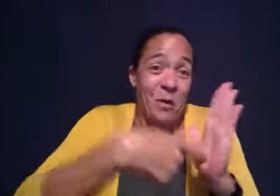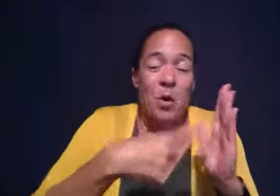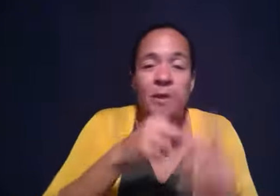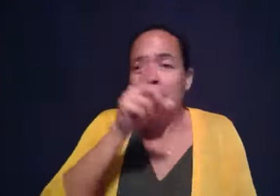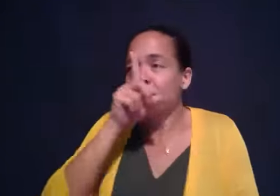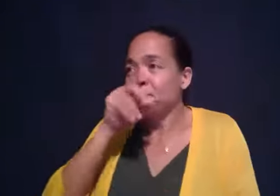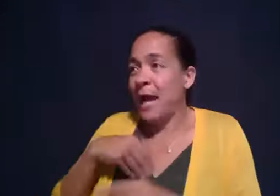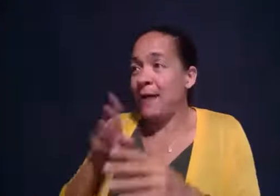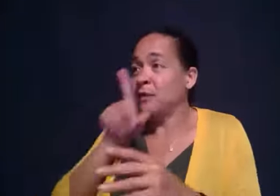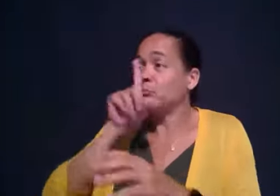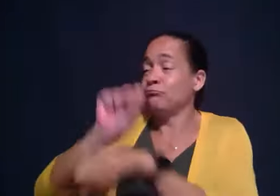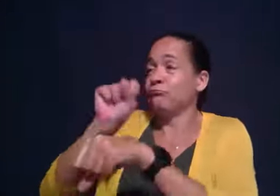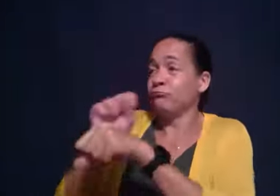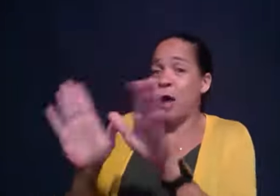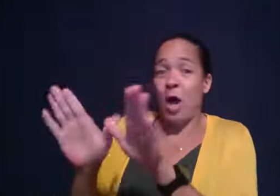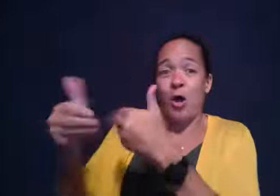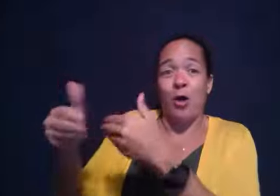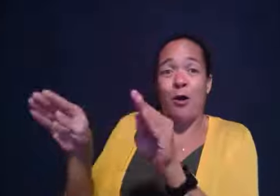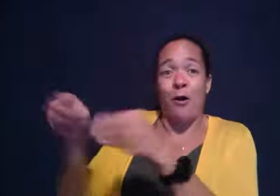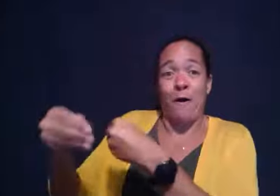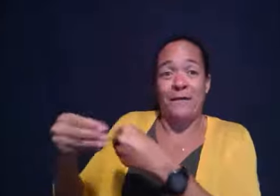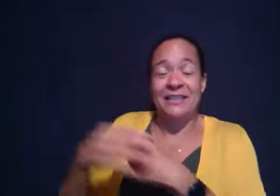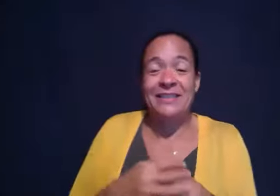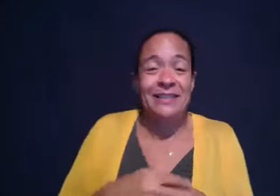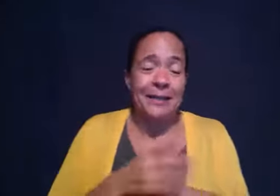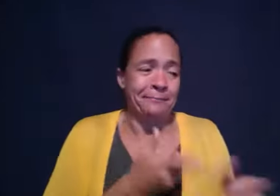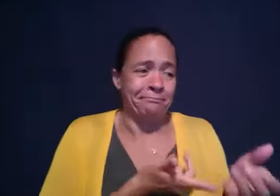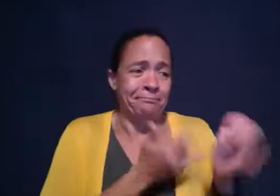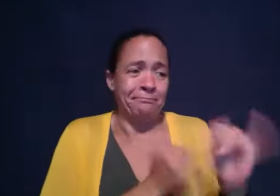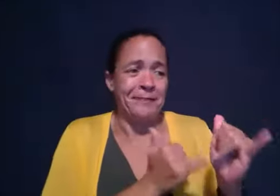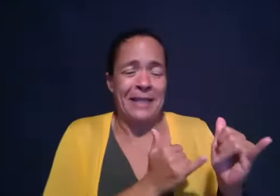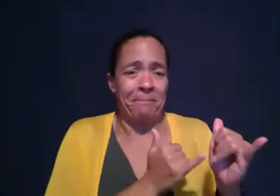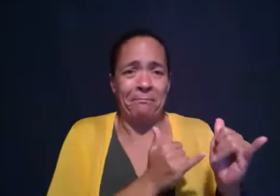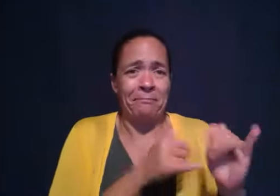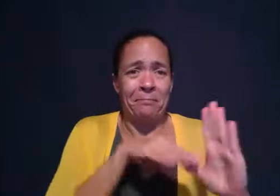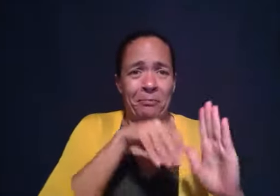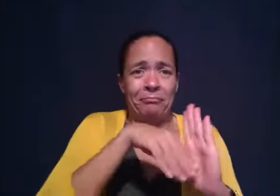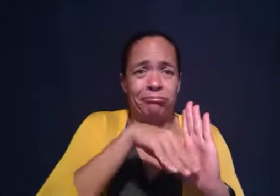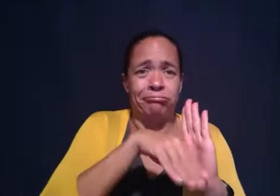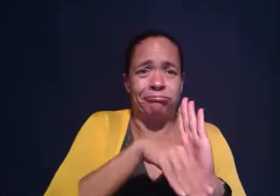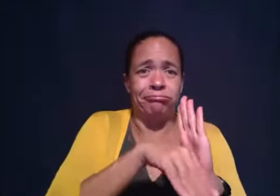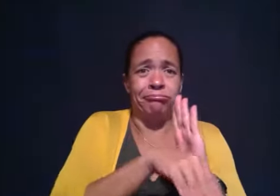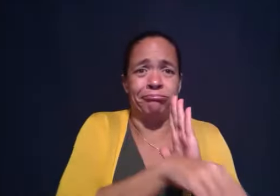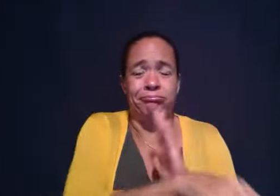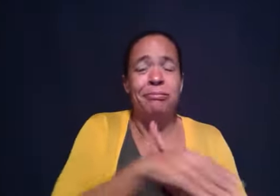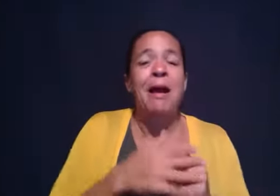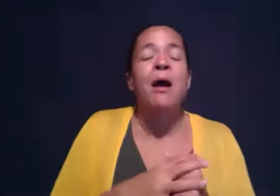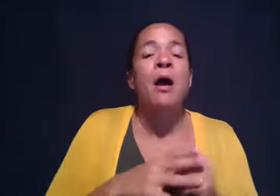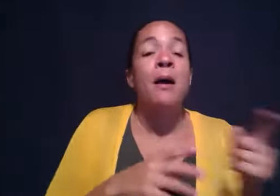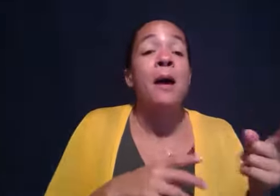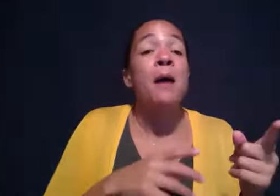They're almost as down on their luck as I am. And my attorney had told me that I was going to spend a year in